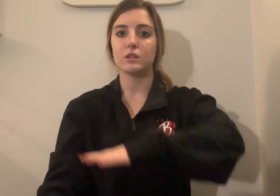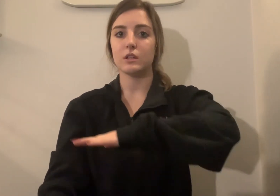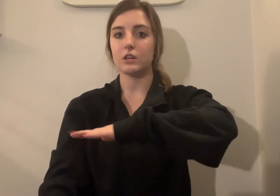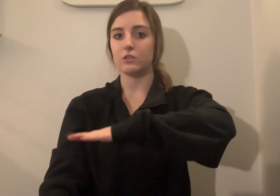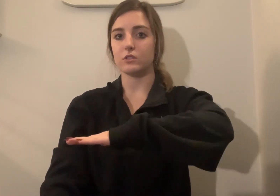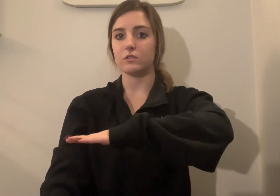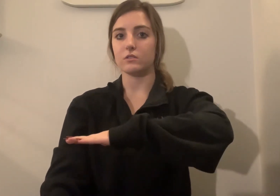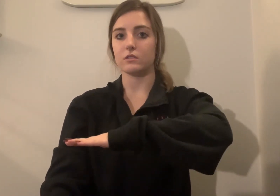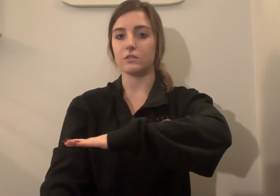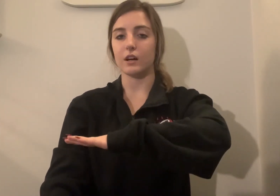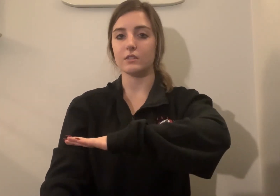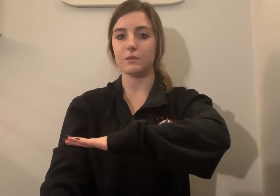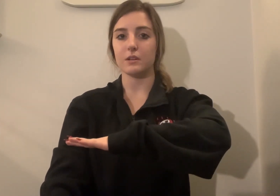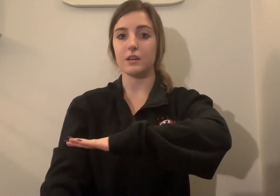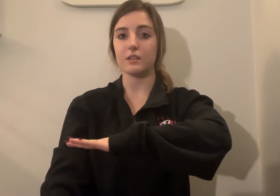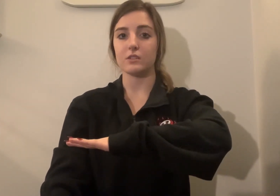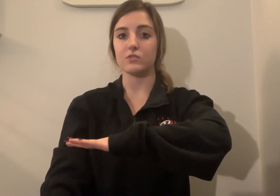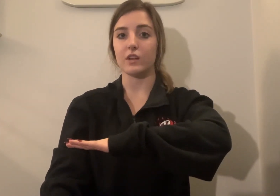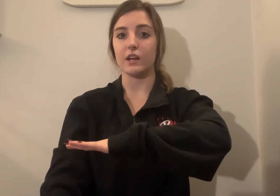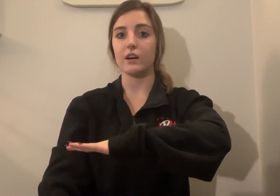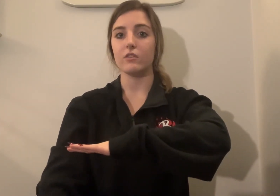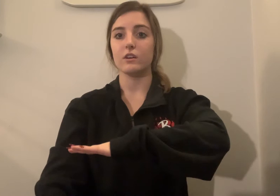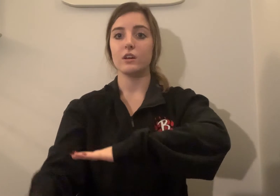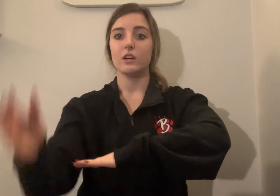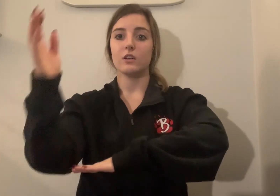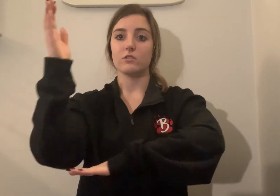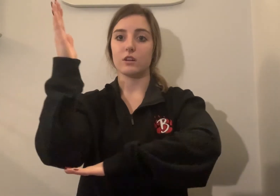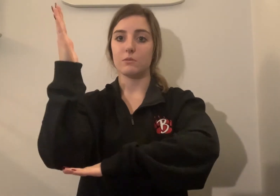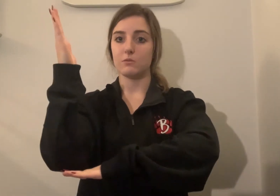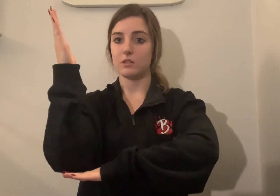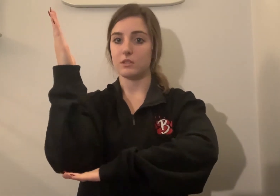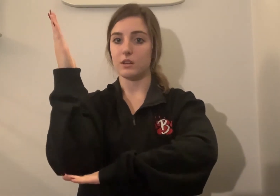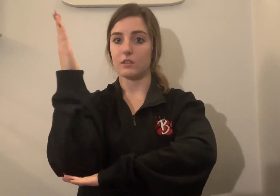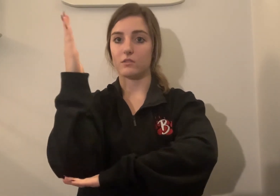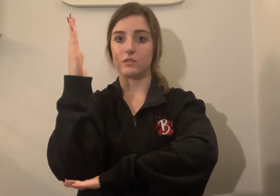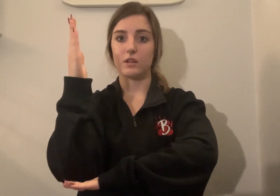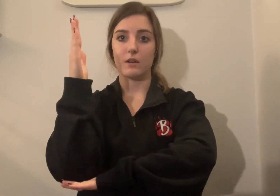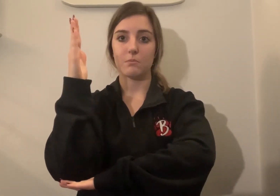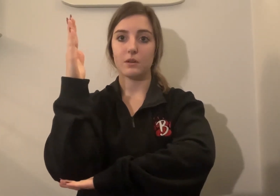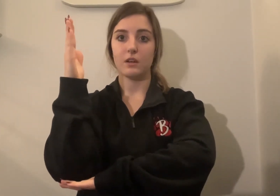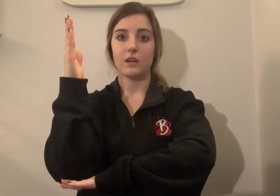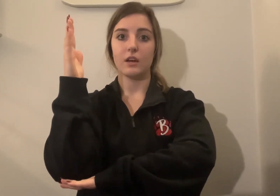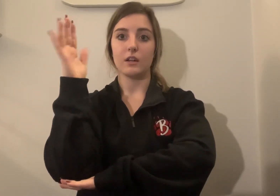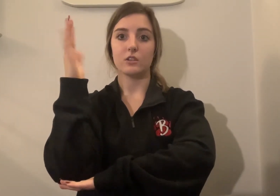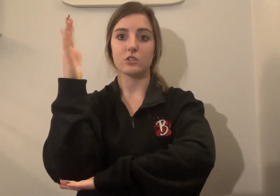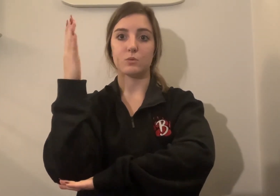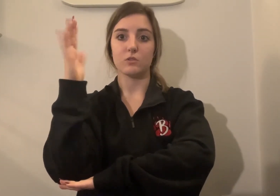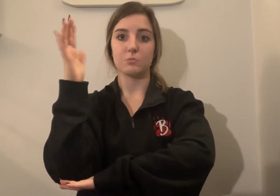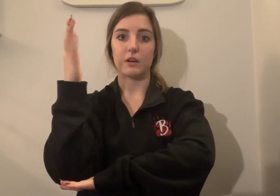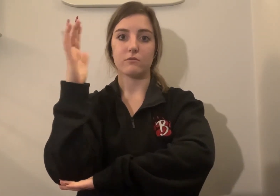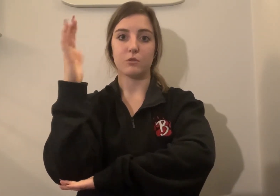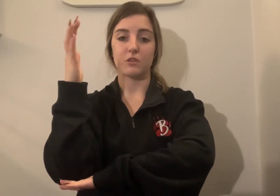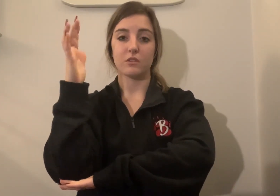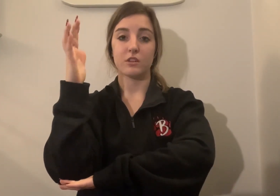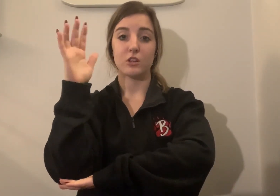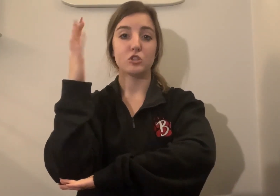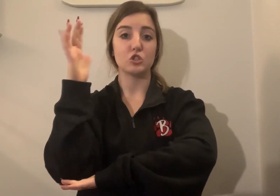your non-dominant hand is flat out, your dominant one is stacked on top, and it just wiggles back and forth. Tree,